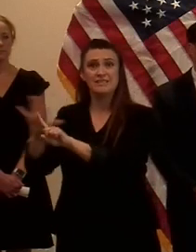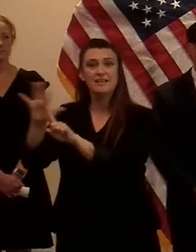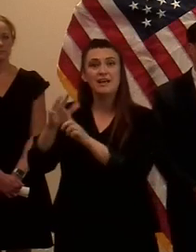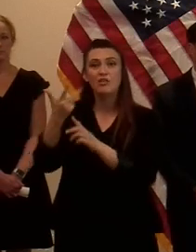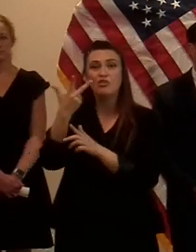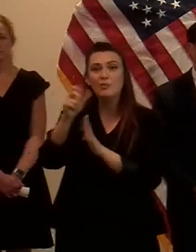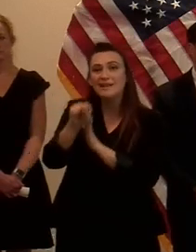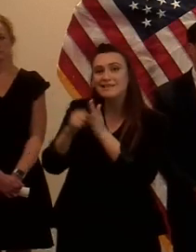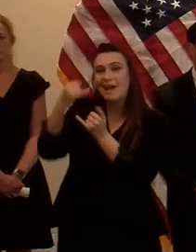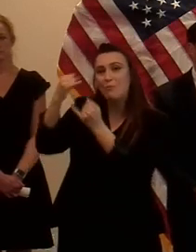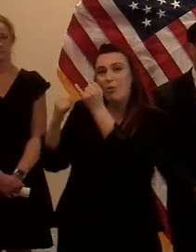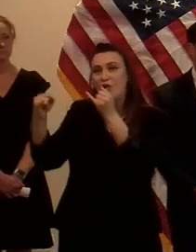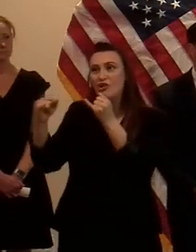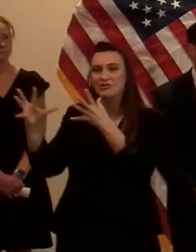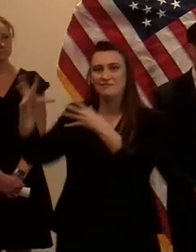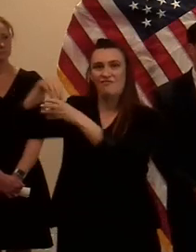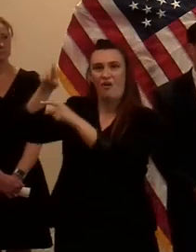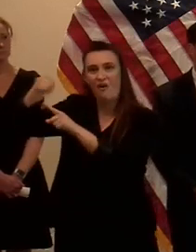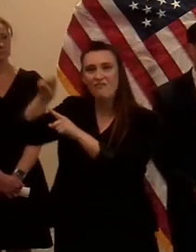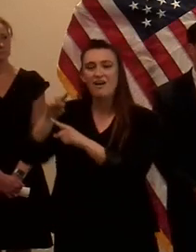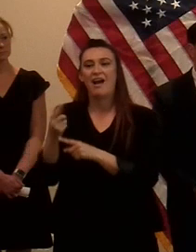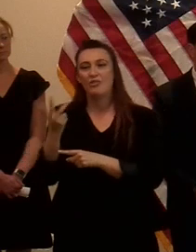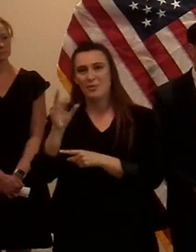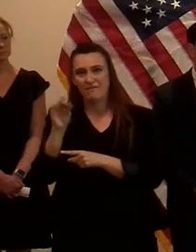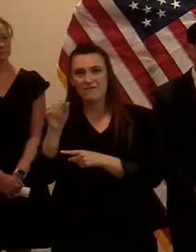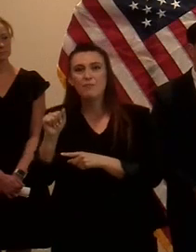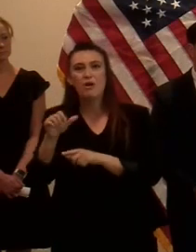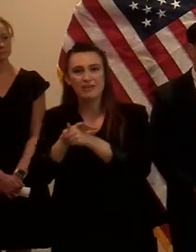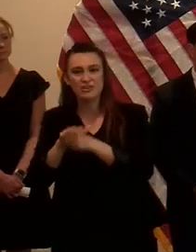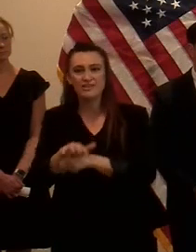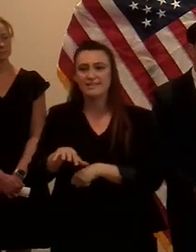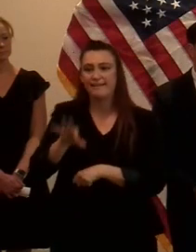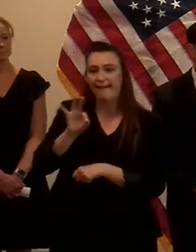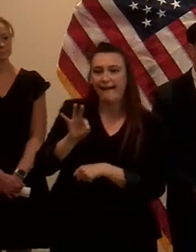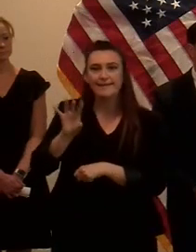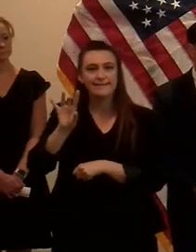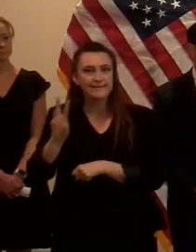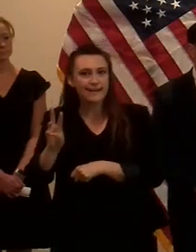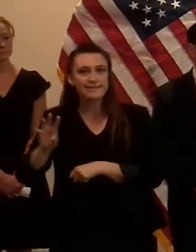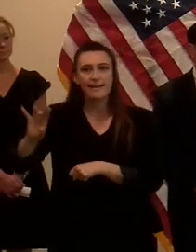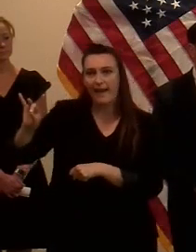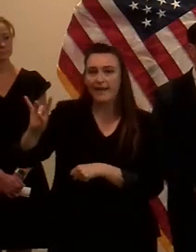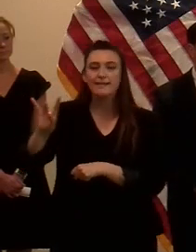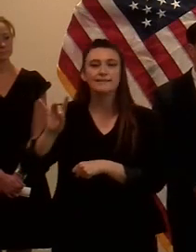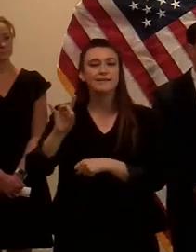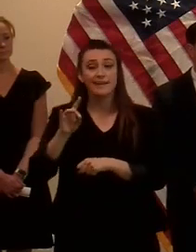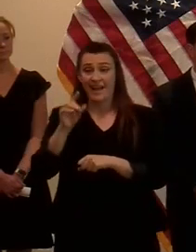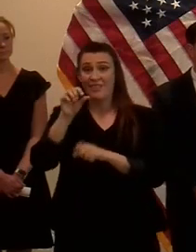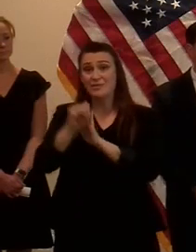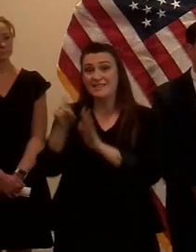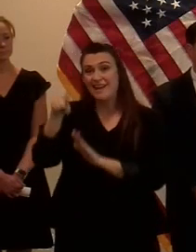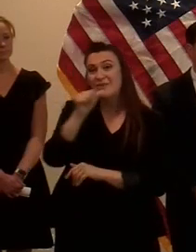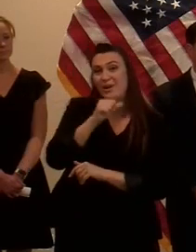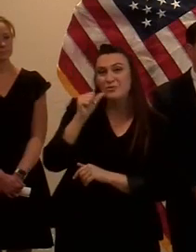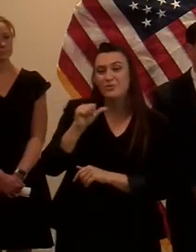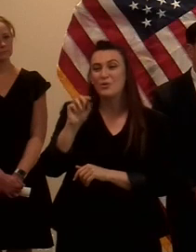FEMA regions: FEMA Region 9, FEMA Region 6, FEMA Region 8, Arizona, New Mexico, and Utah.